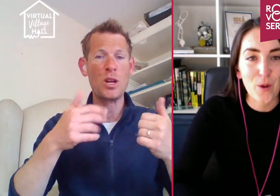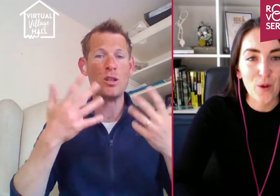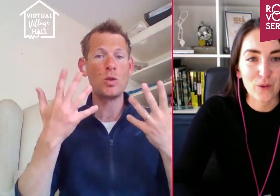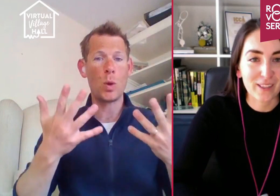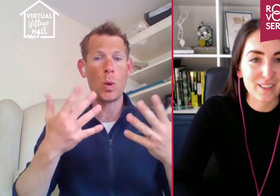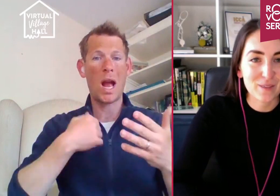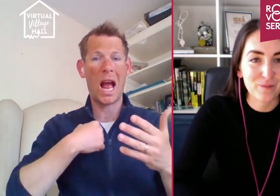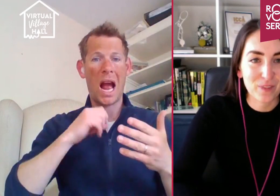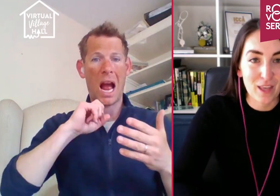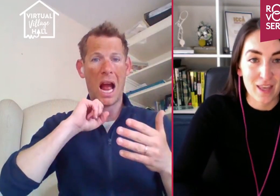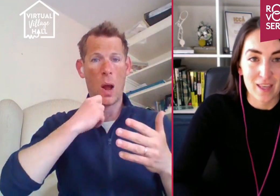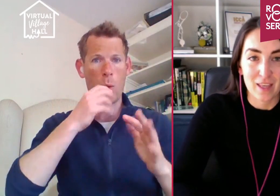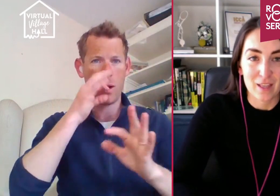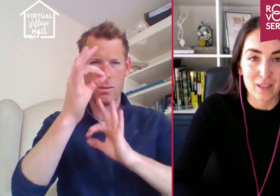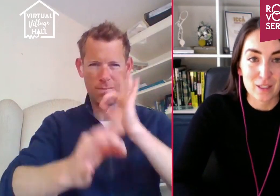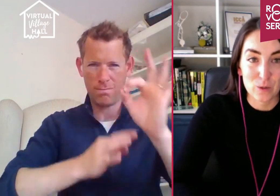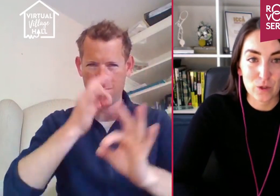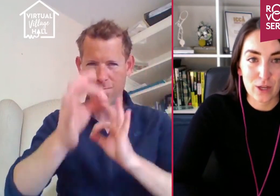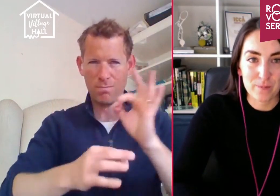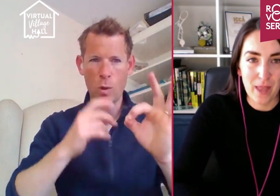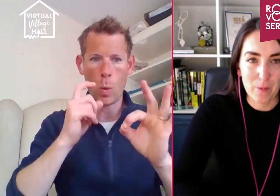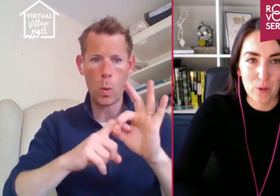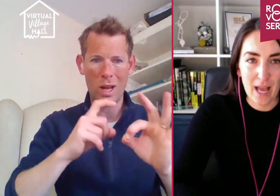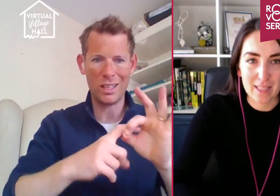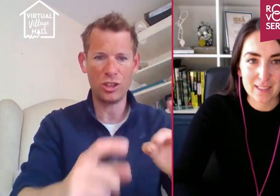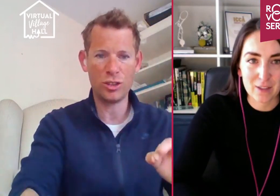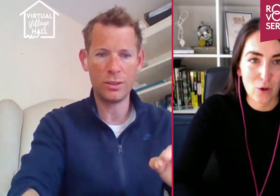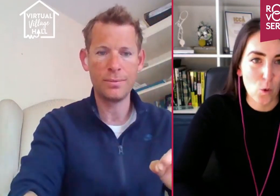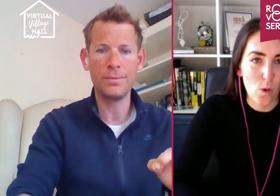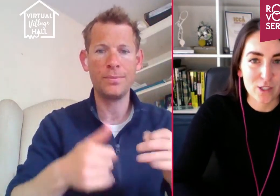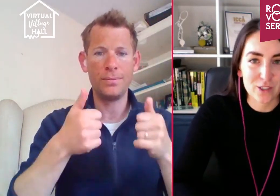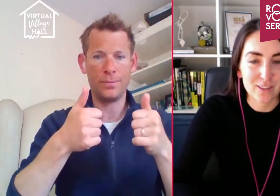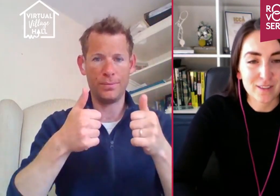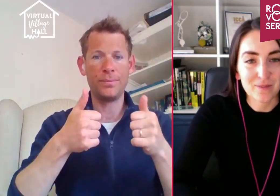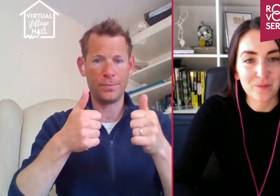All right. So now I'm going to ask questions.